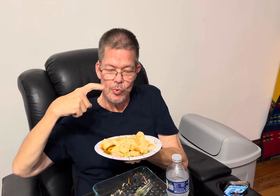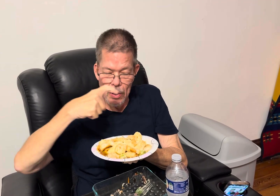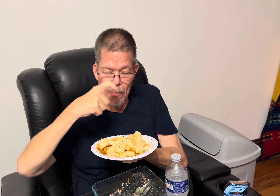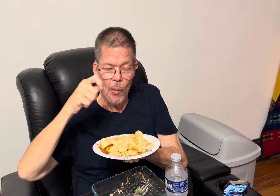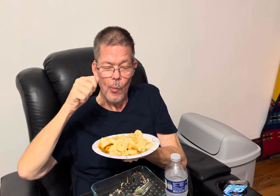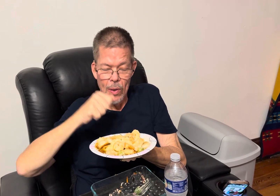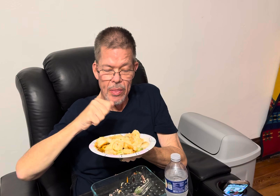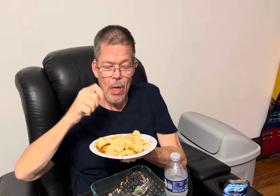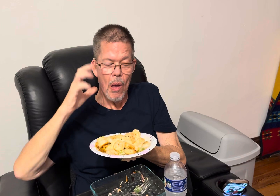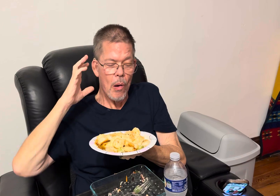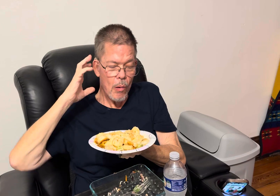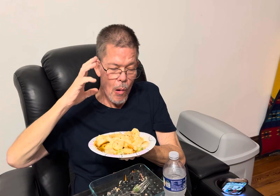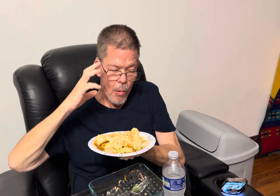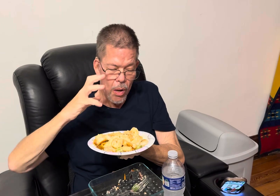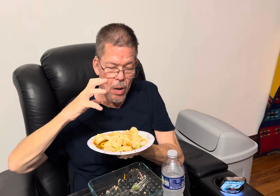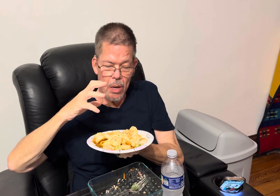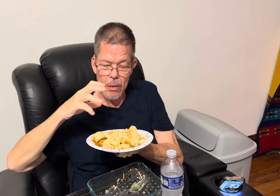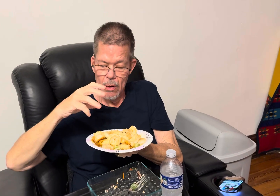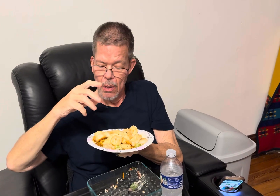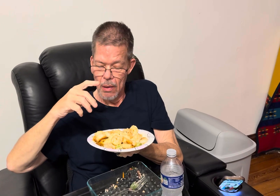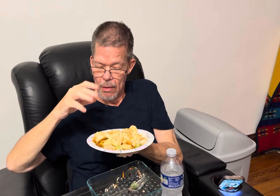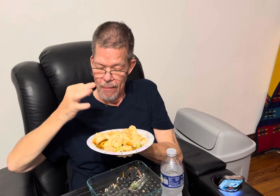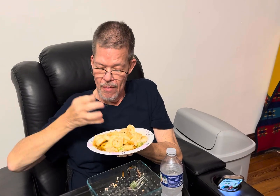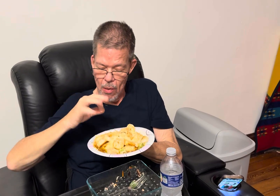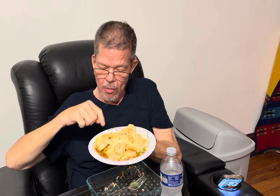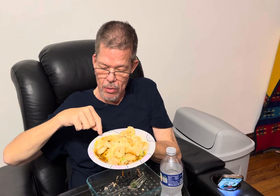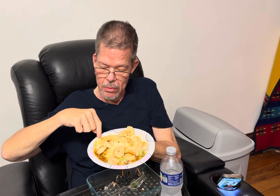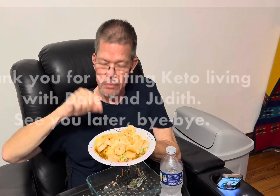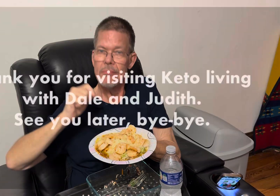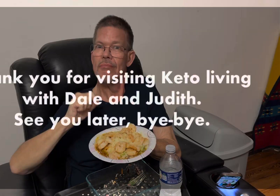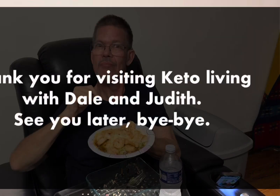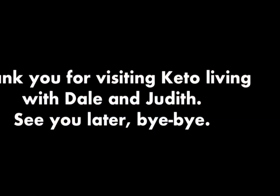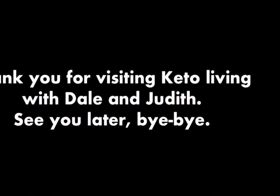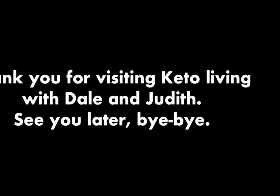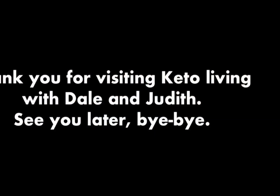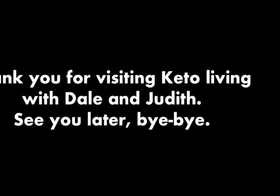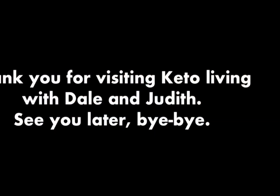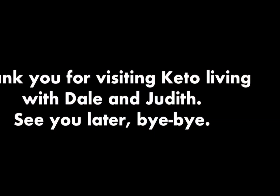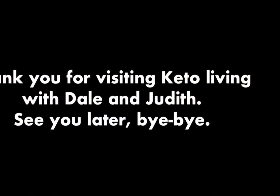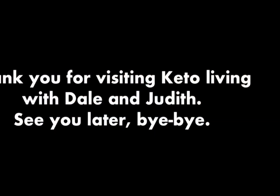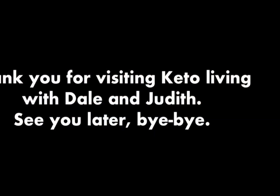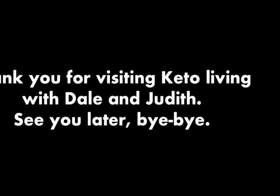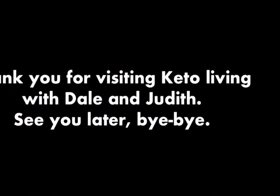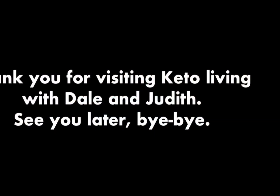tortilla. Sorry, I'm wrong. Shrimp with coconut flour tortilla. Thank you